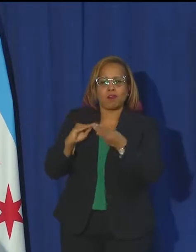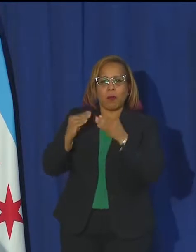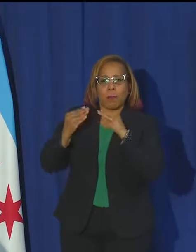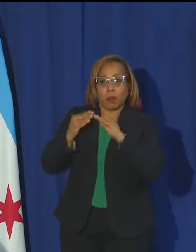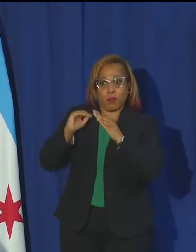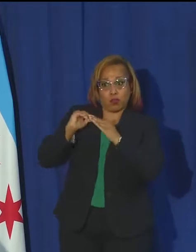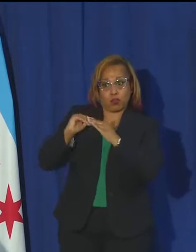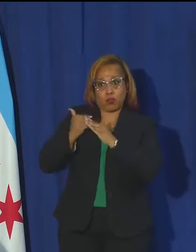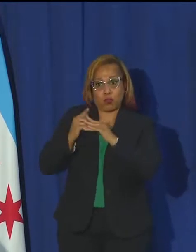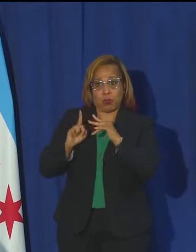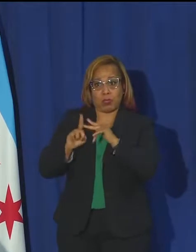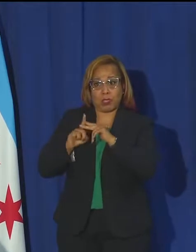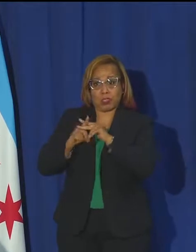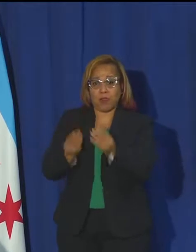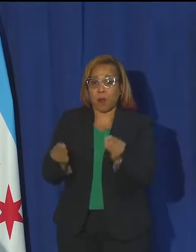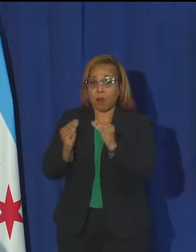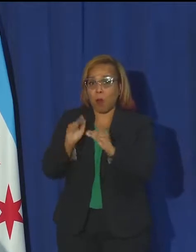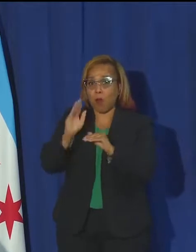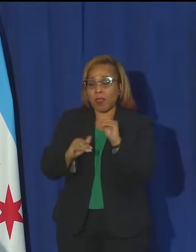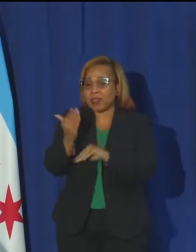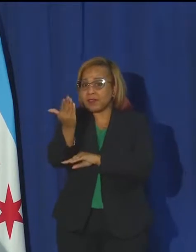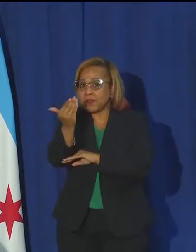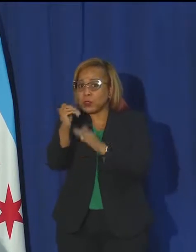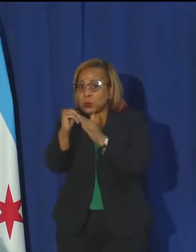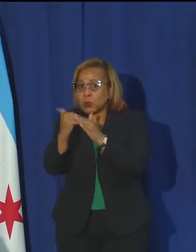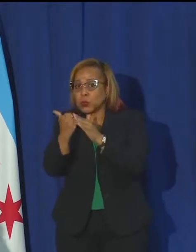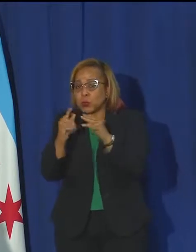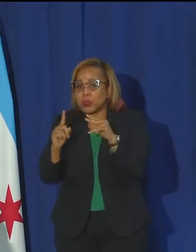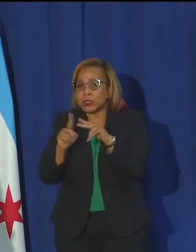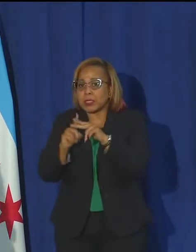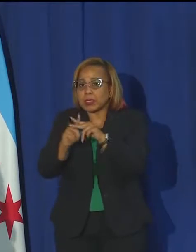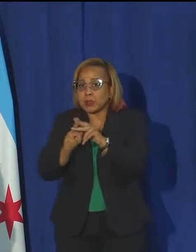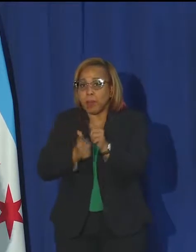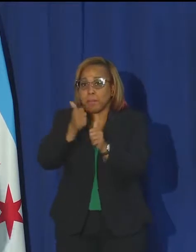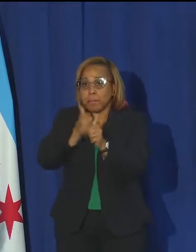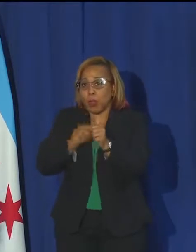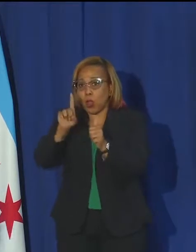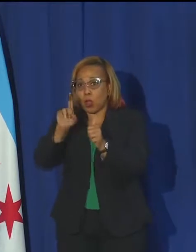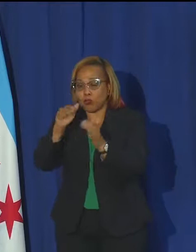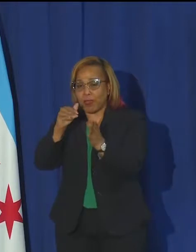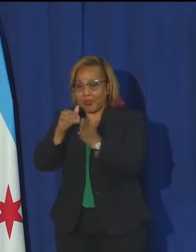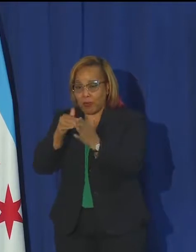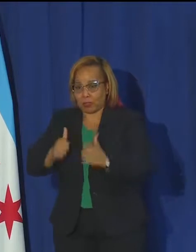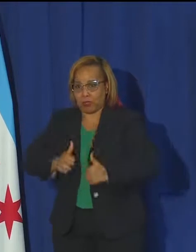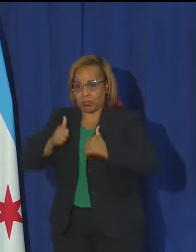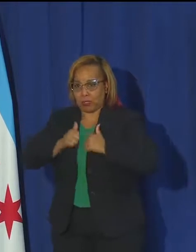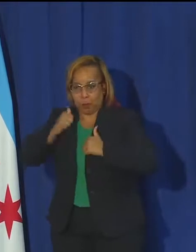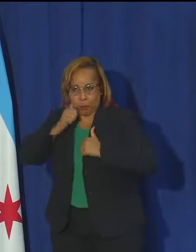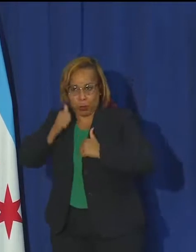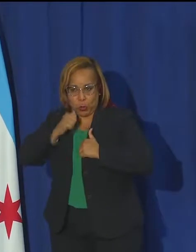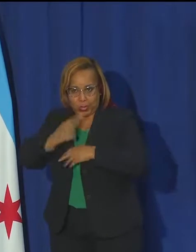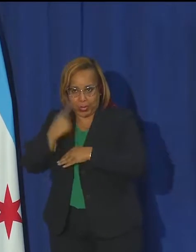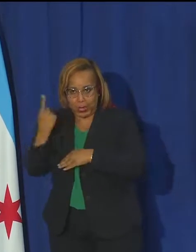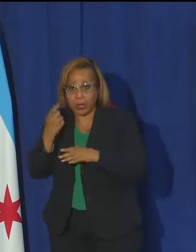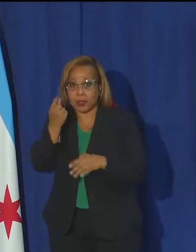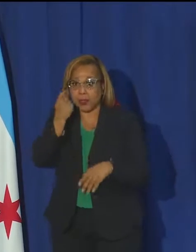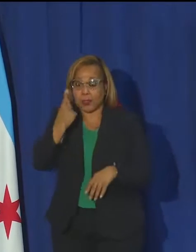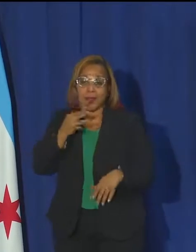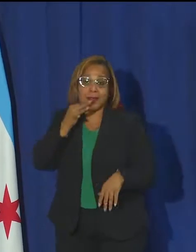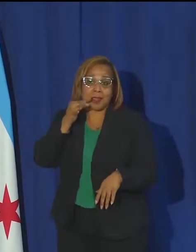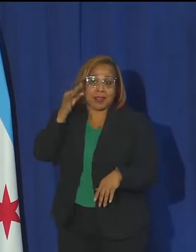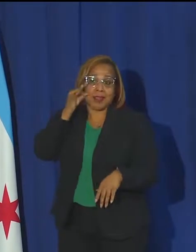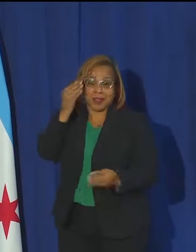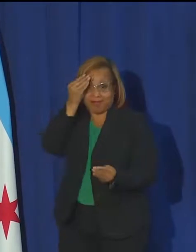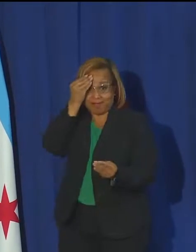number of new cases of more than 15 new cases per 100,000 residents per day. Obviously, the